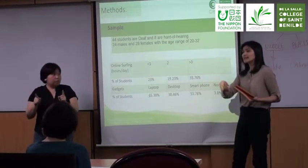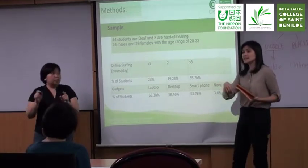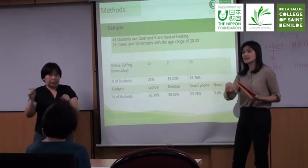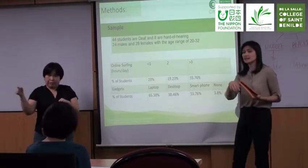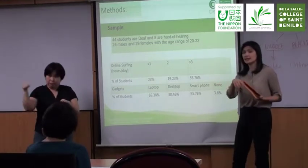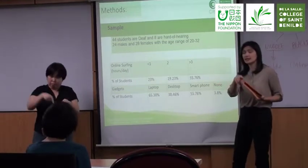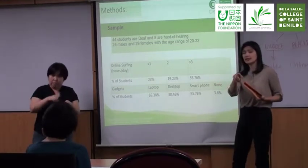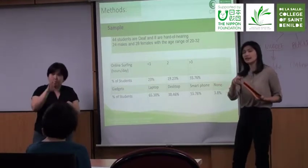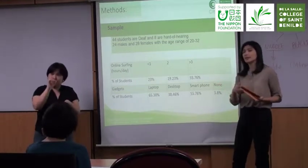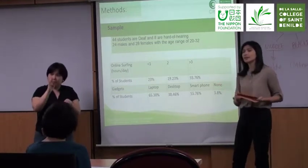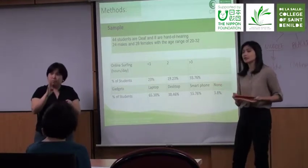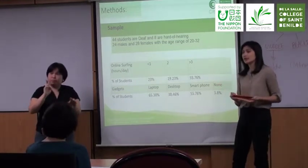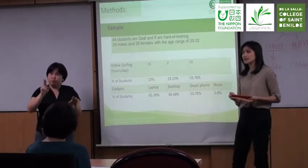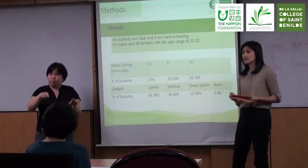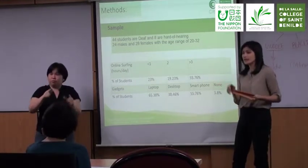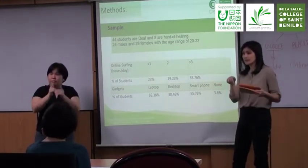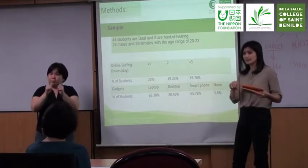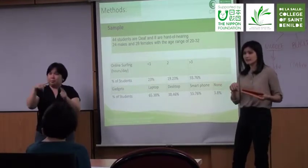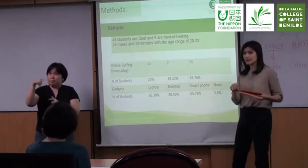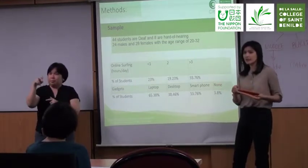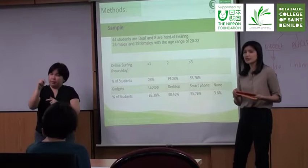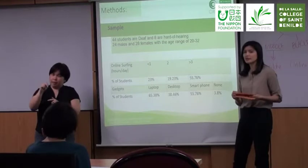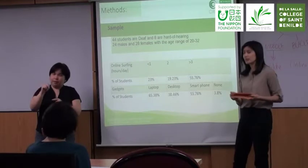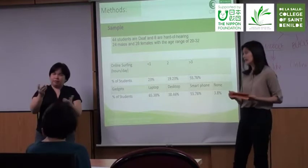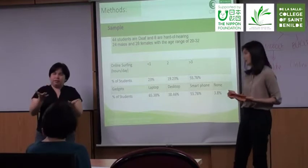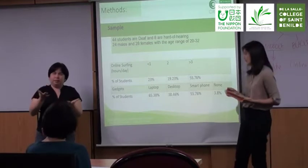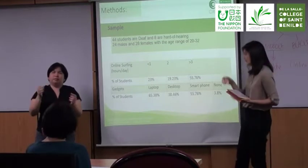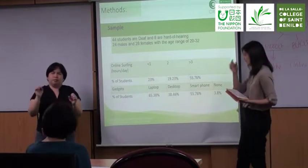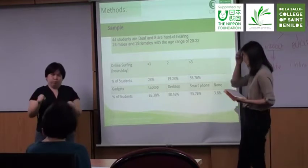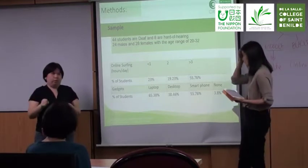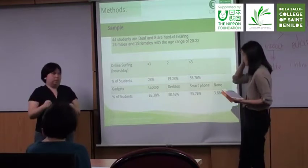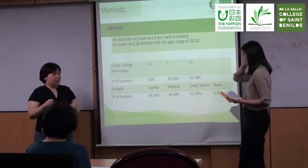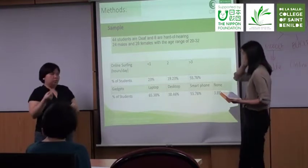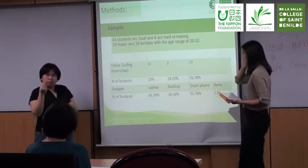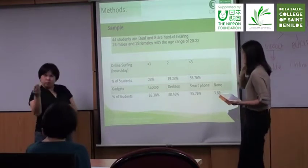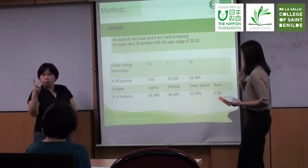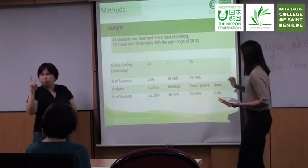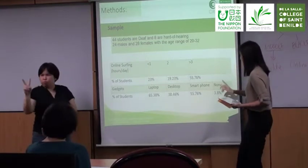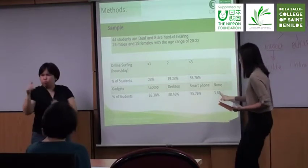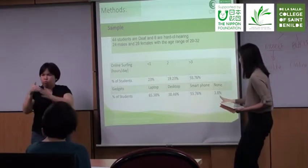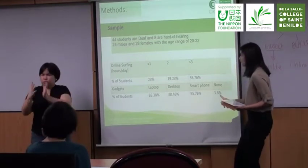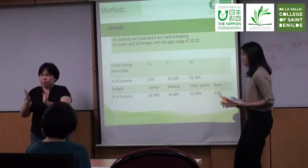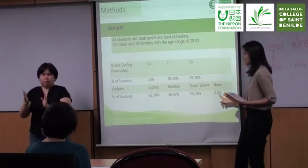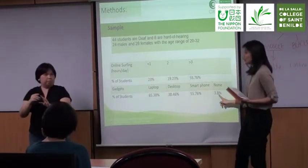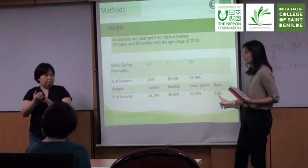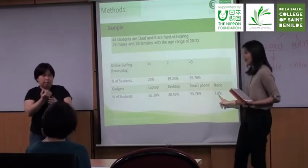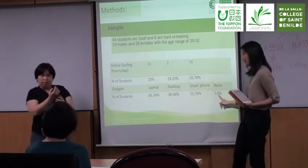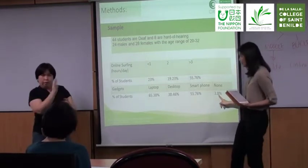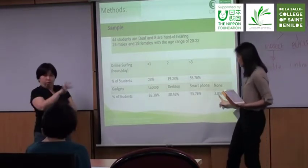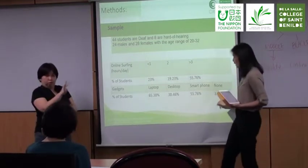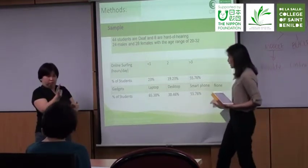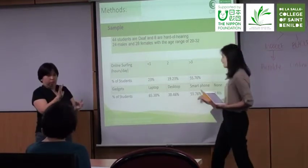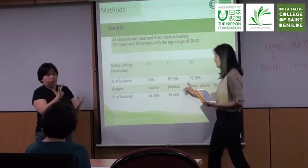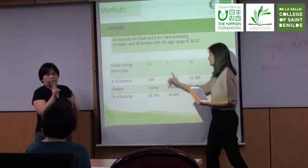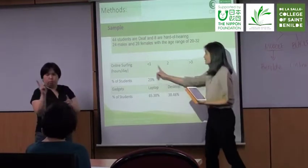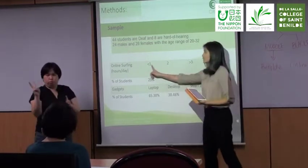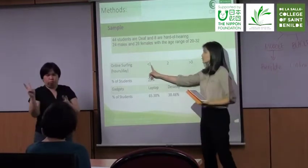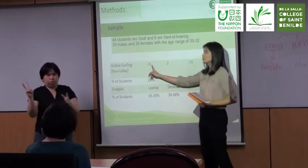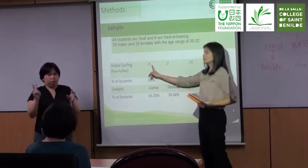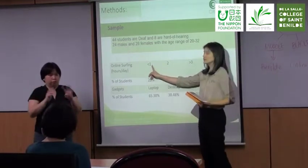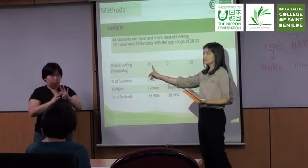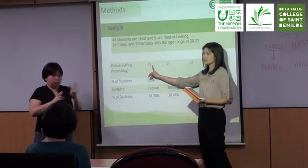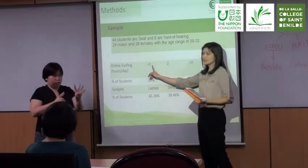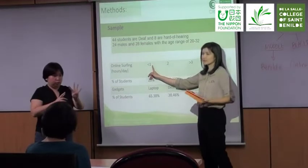they can access it in the laboratories, like here at Penn MLC. Even if they don't have, they